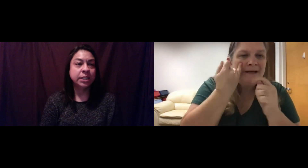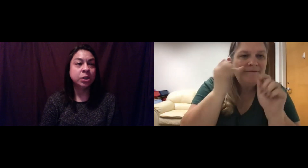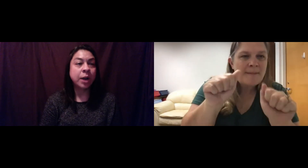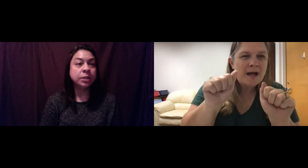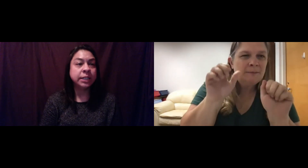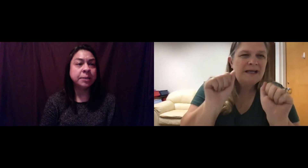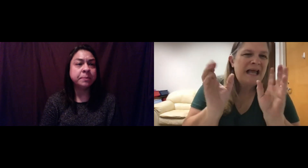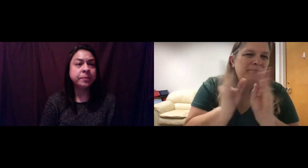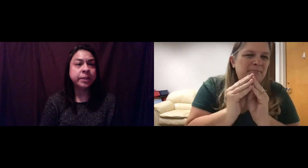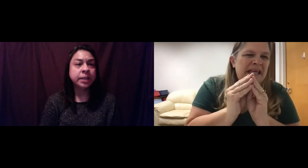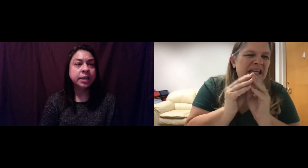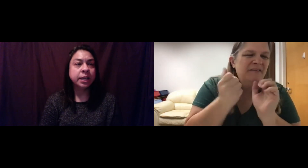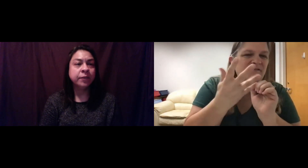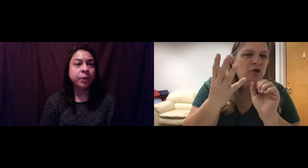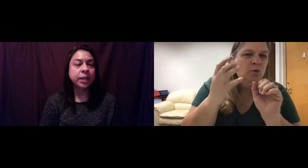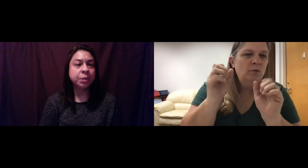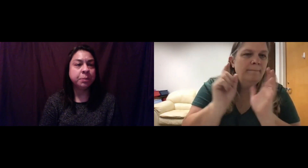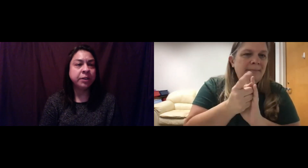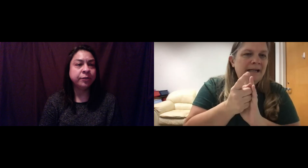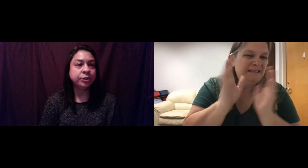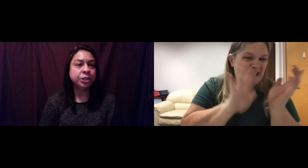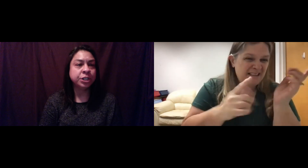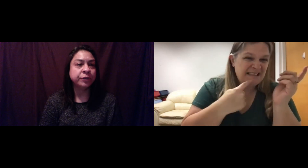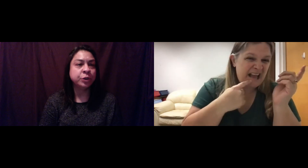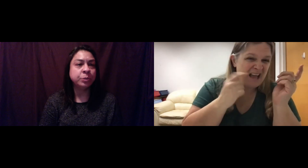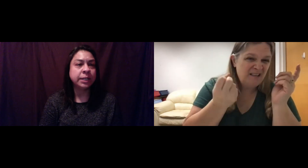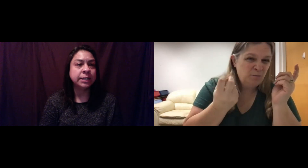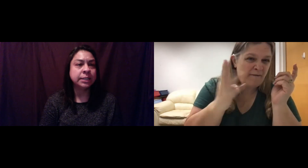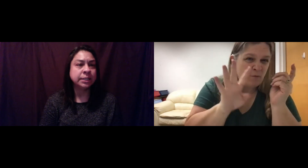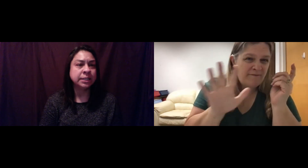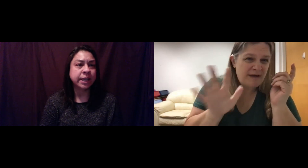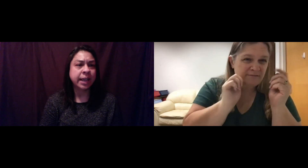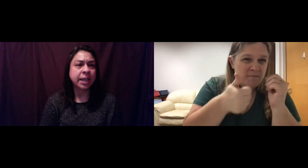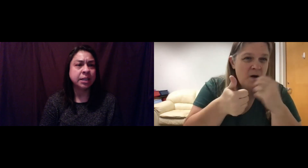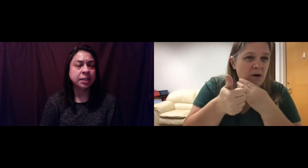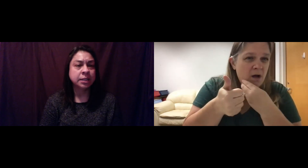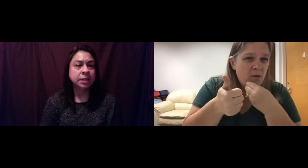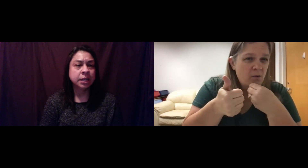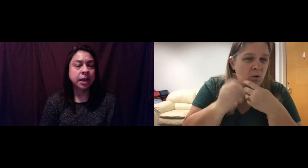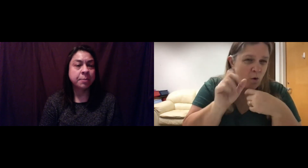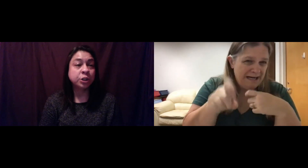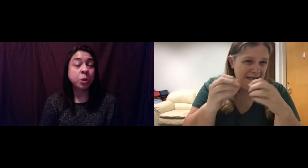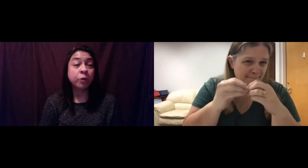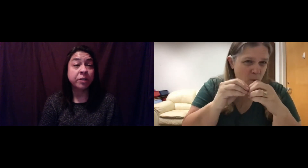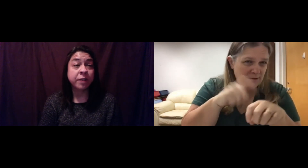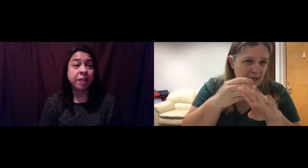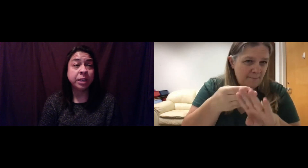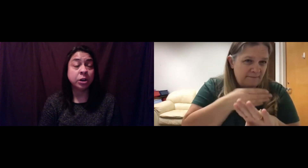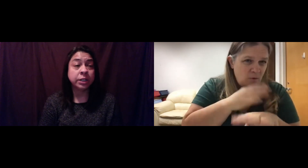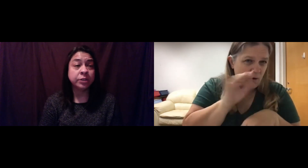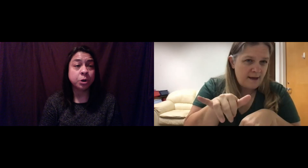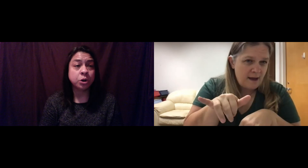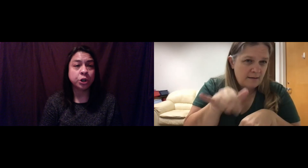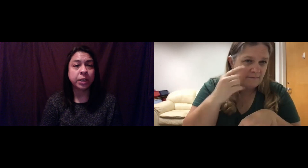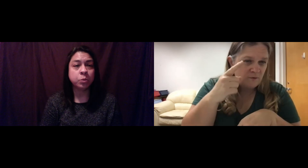Okay, so our team, if we could meet for just a few minutes, say about 12:45, meet